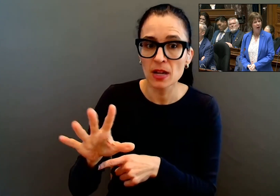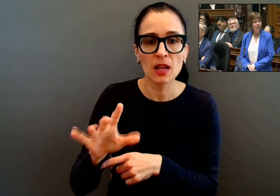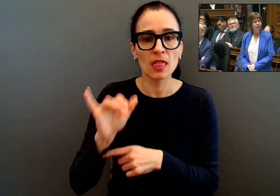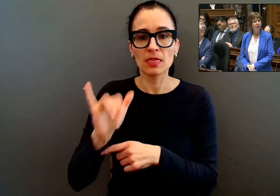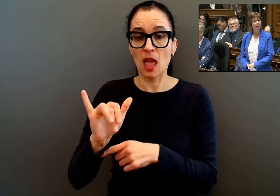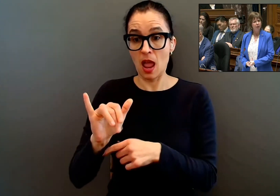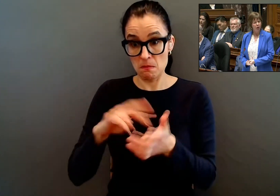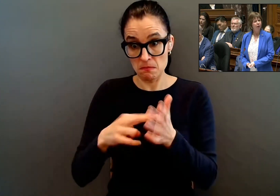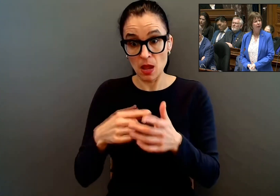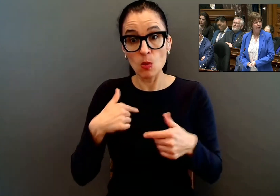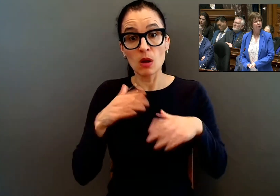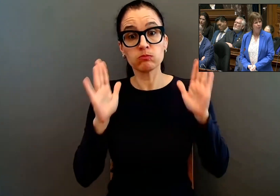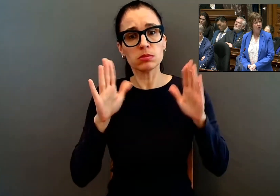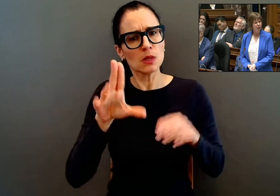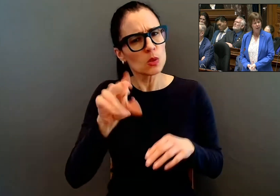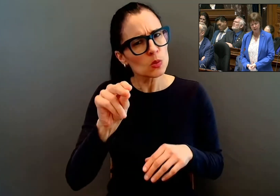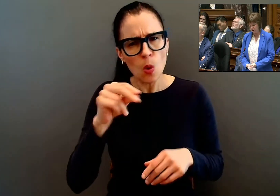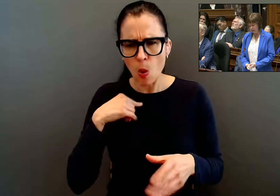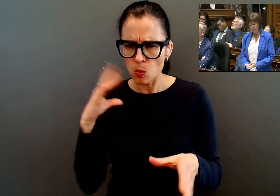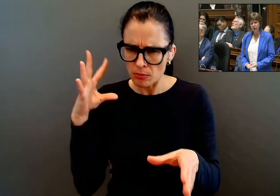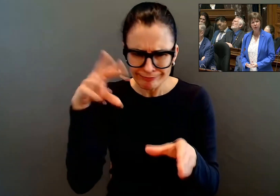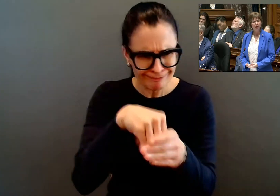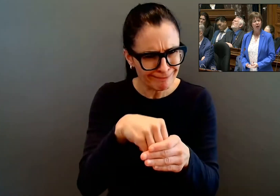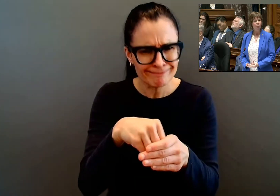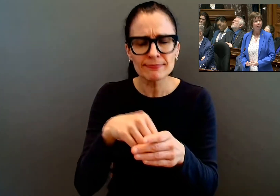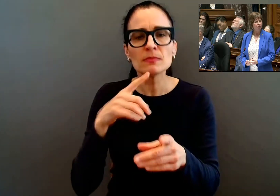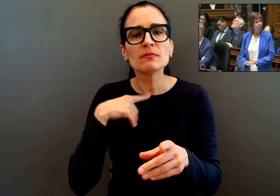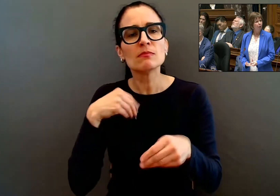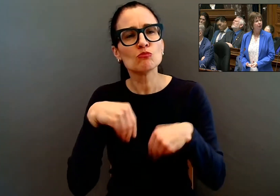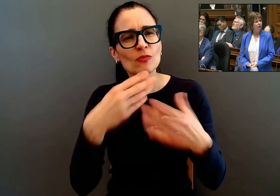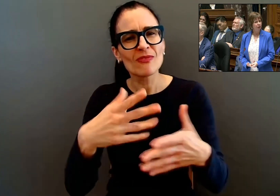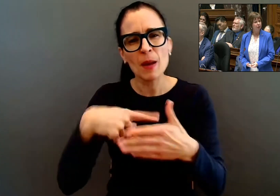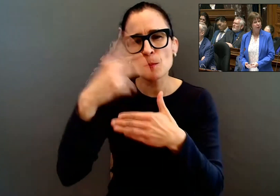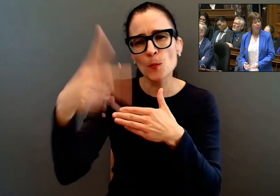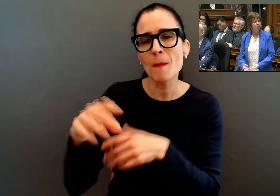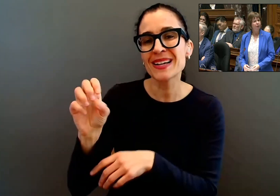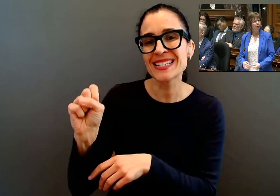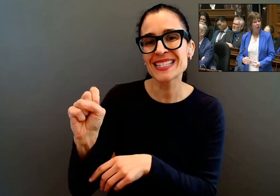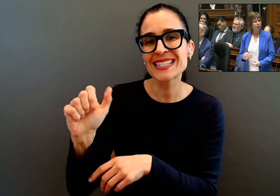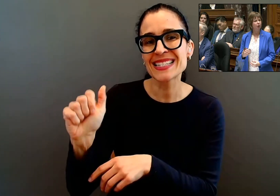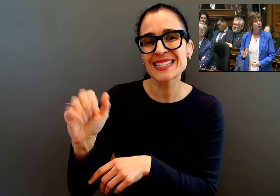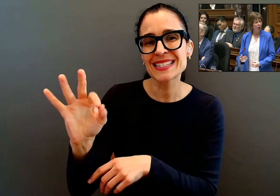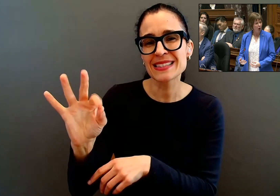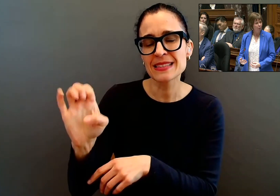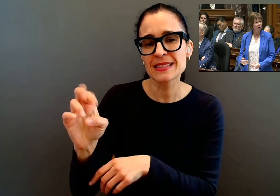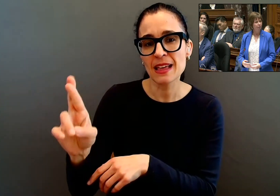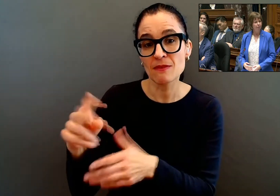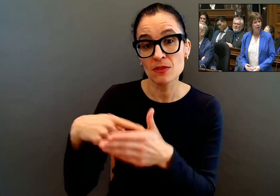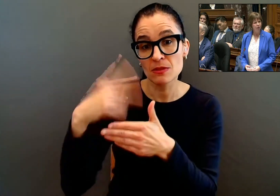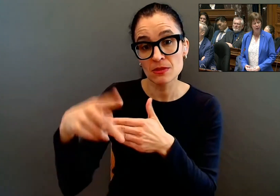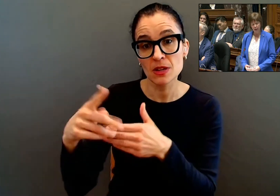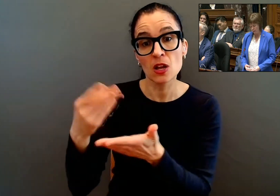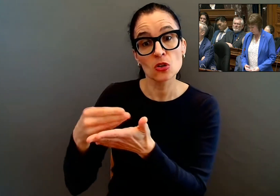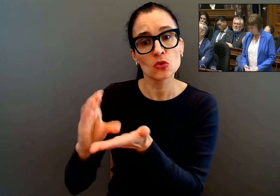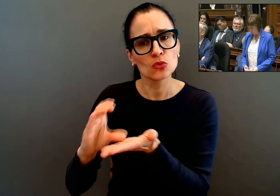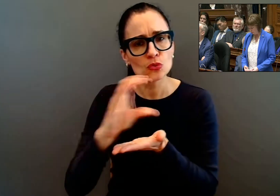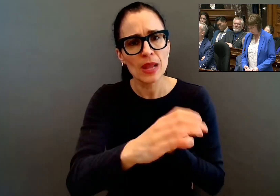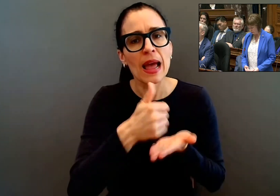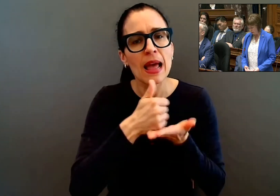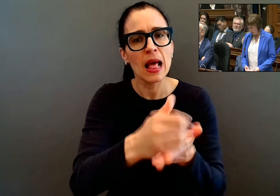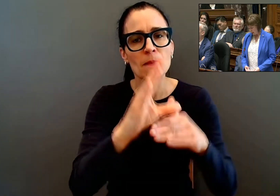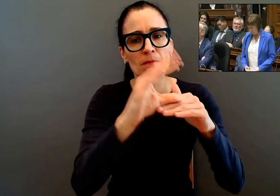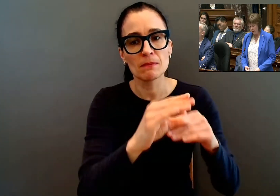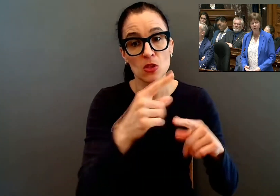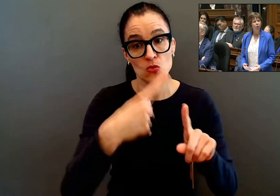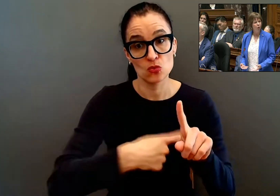affordable housing targeted especially at seniors. We've doubled the senior supplement that goes on top of federal income